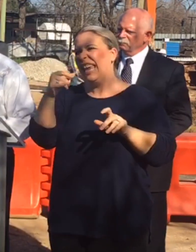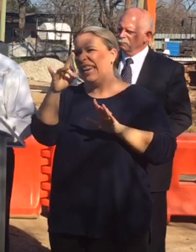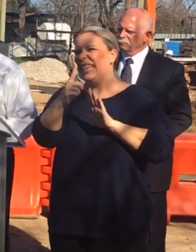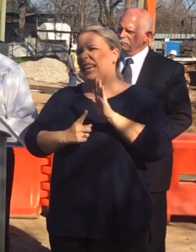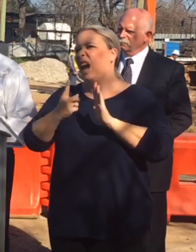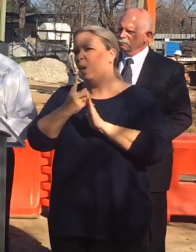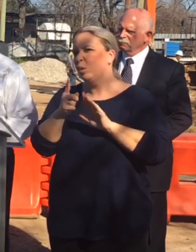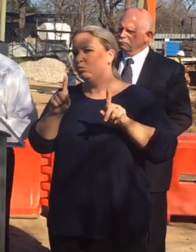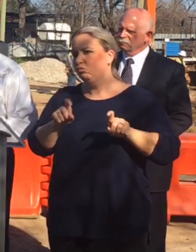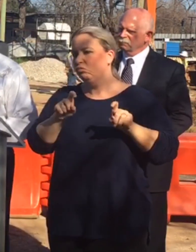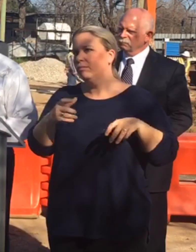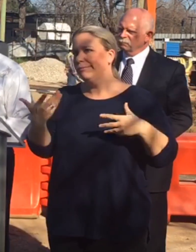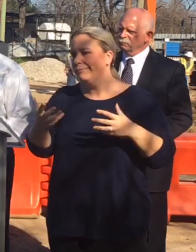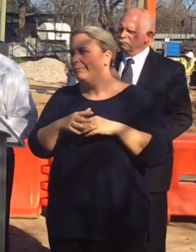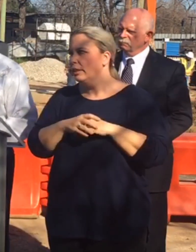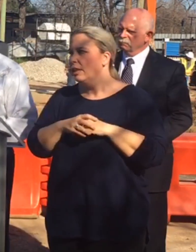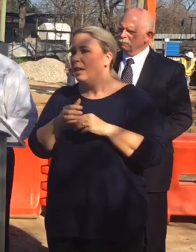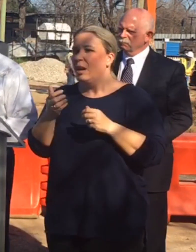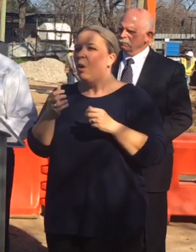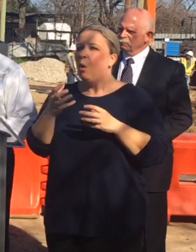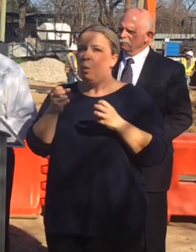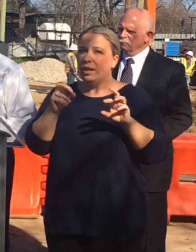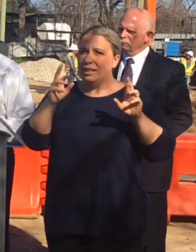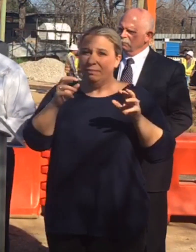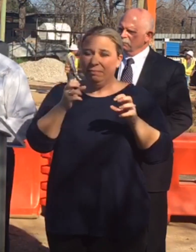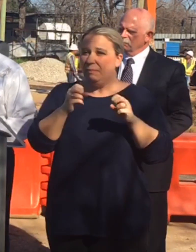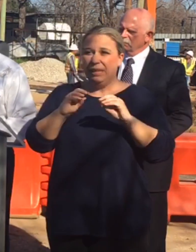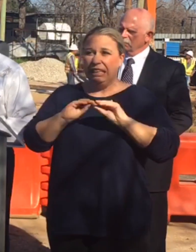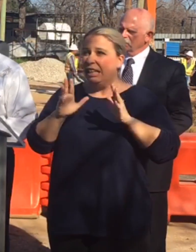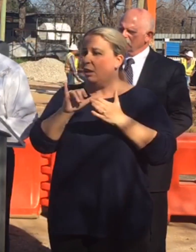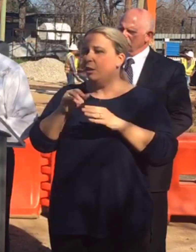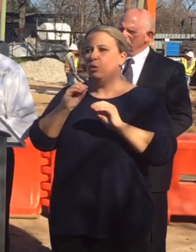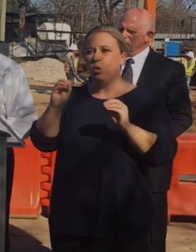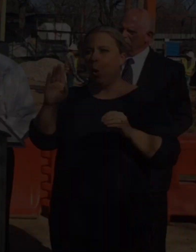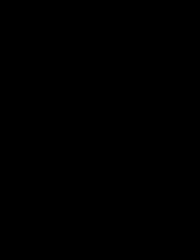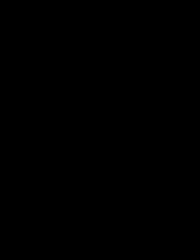to make sure that there's no bacteria that's in these water, in the water.